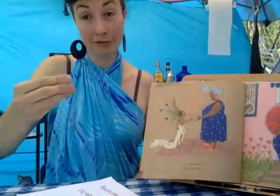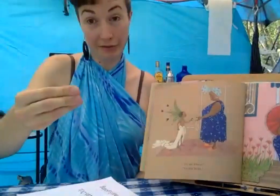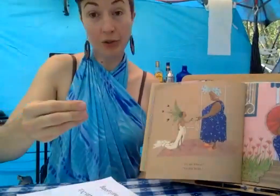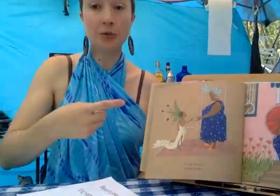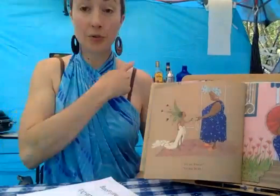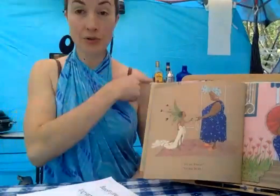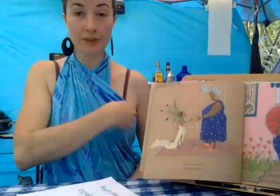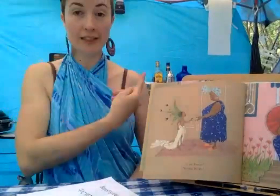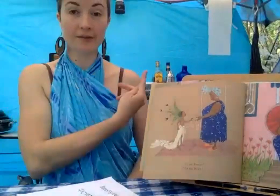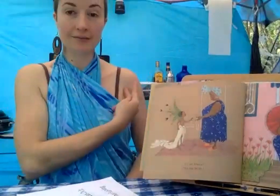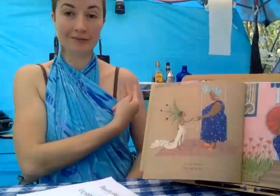"For you, Julián."